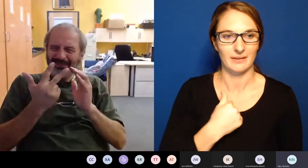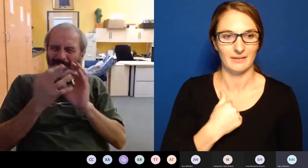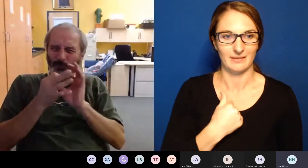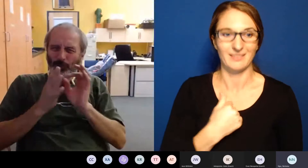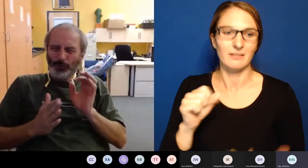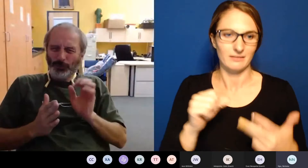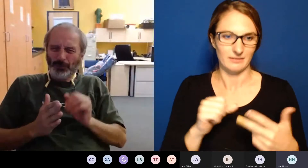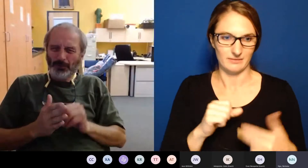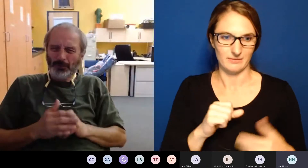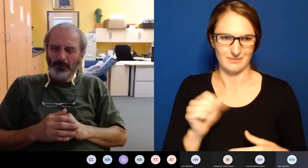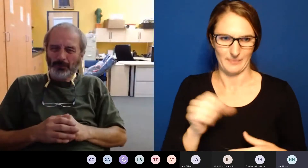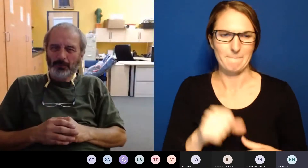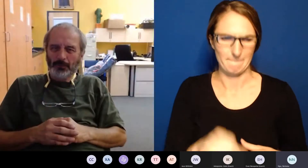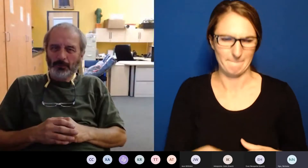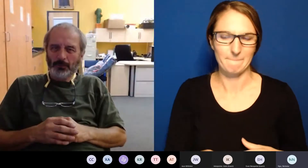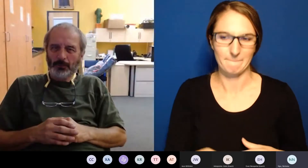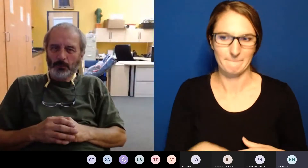Trevor Turner.